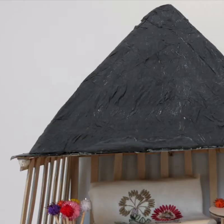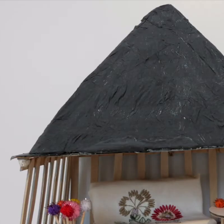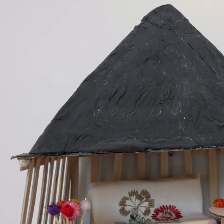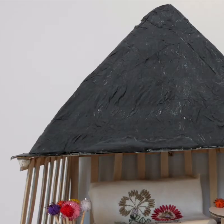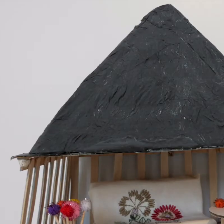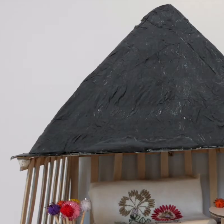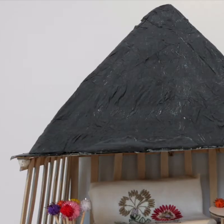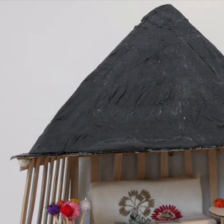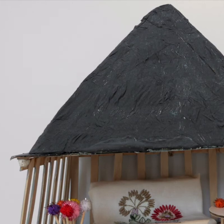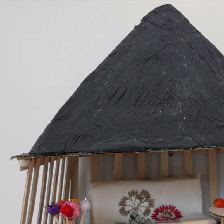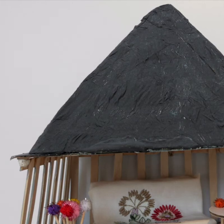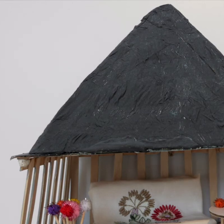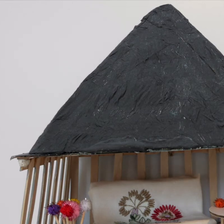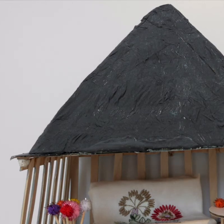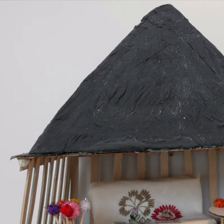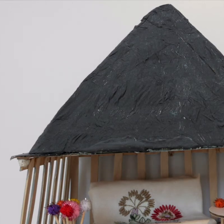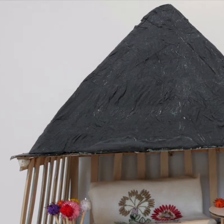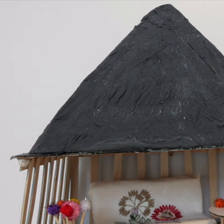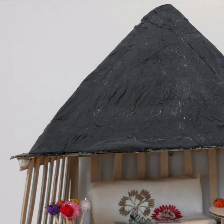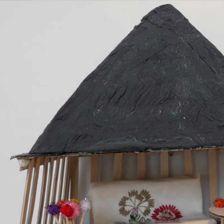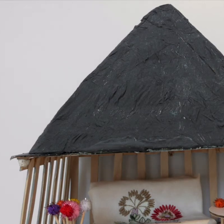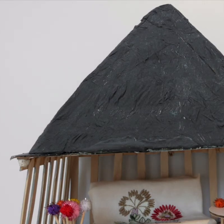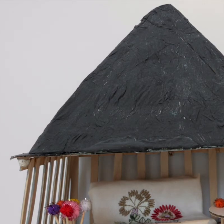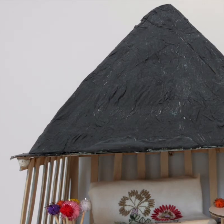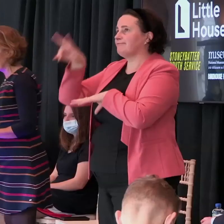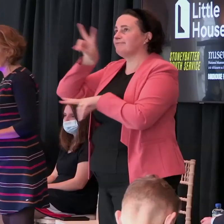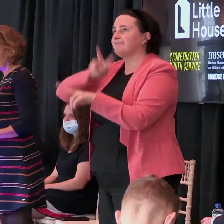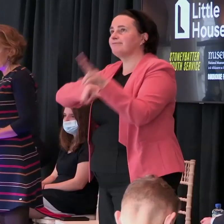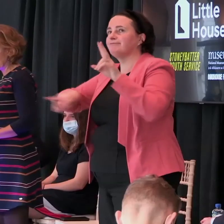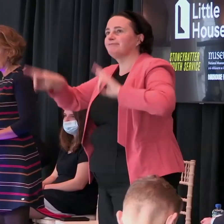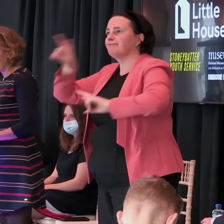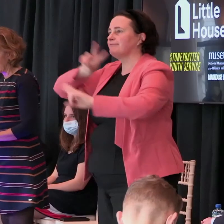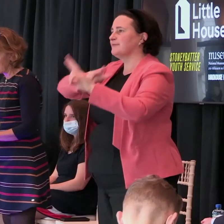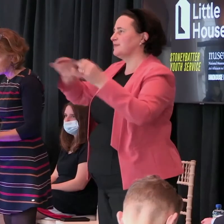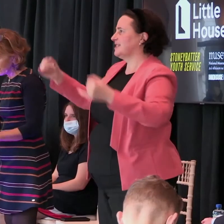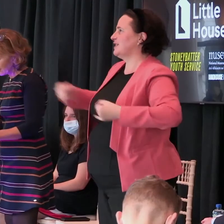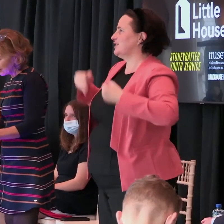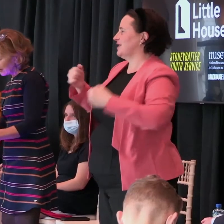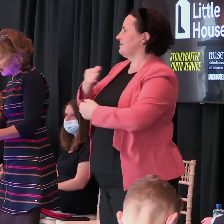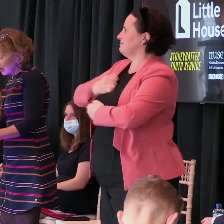no traffic, quietly walking around and just enjoying my city again.